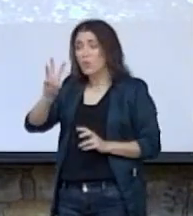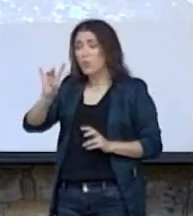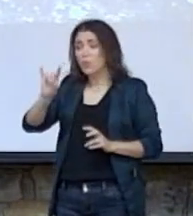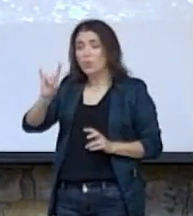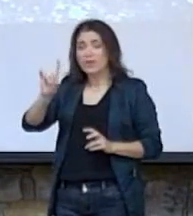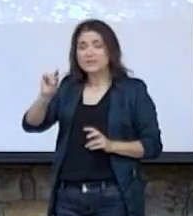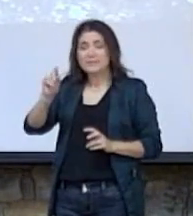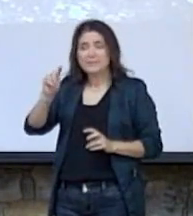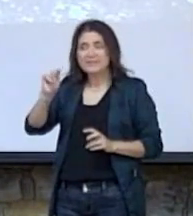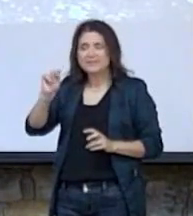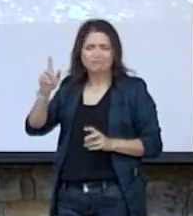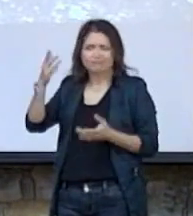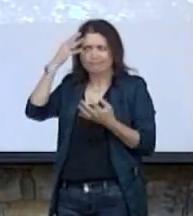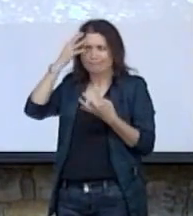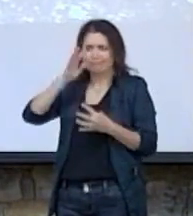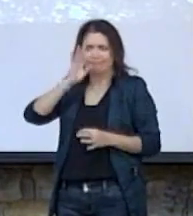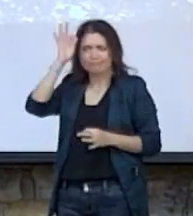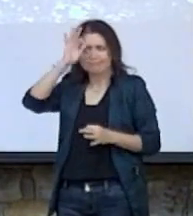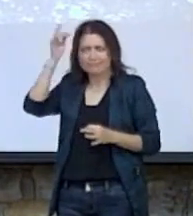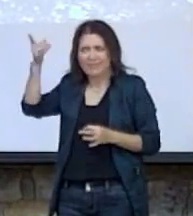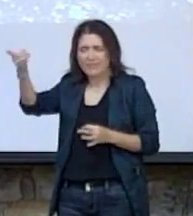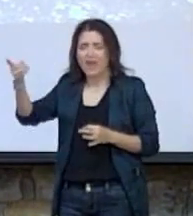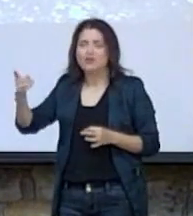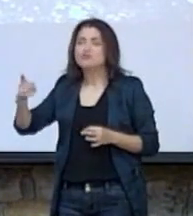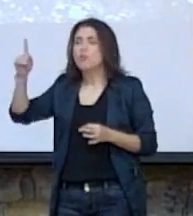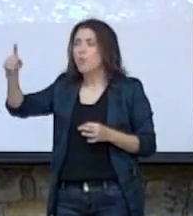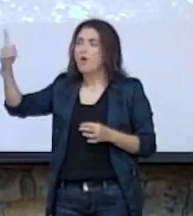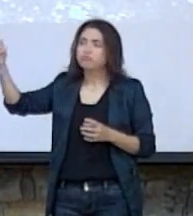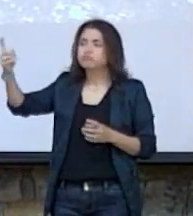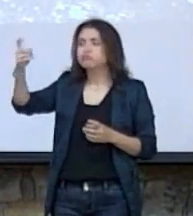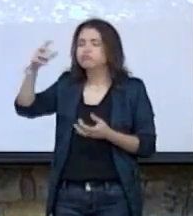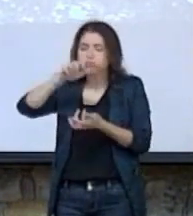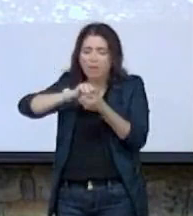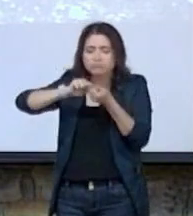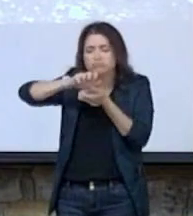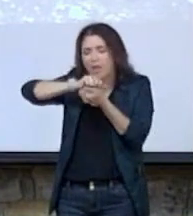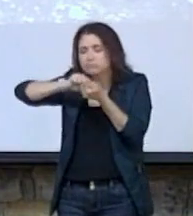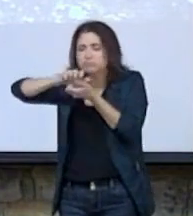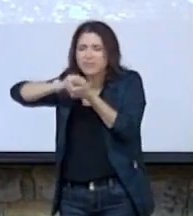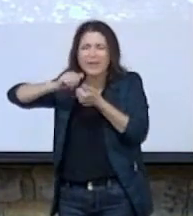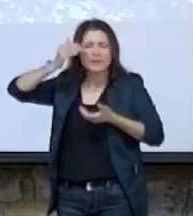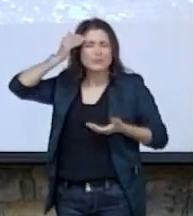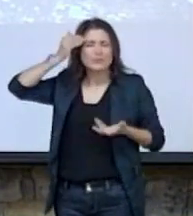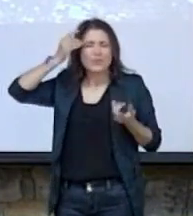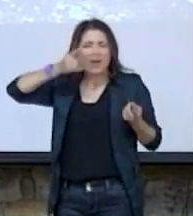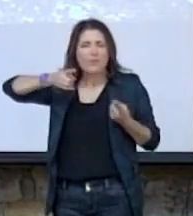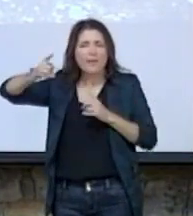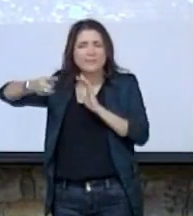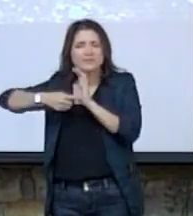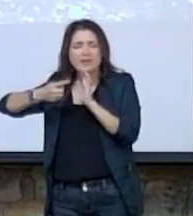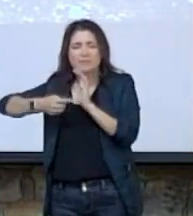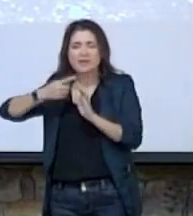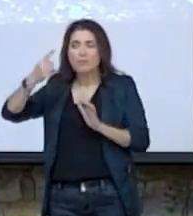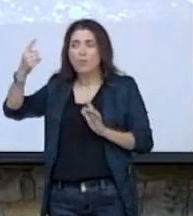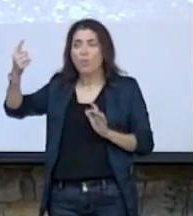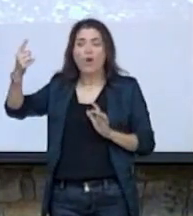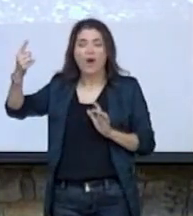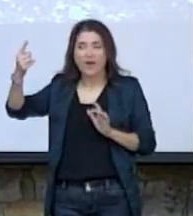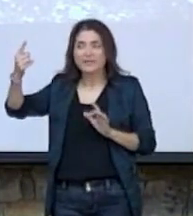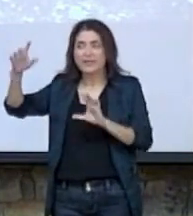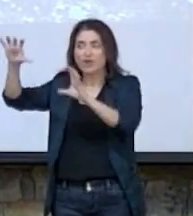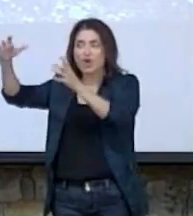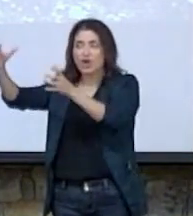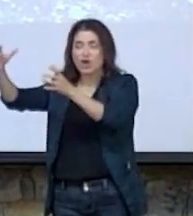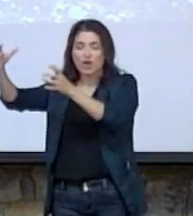there. And that herd of wildebeest was going about. They were eating. And you know how it can happen sometimes. One of those in the